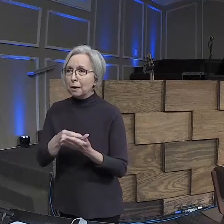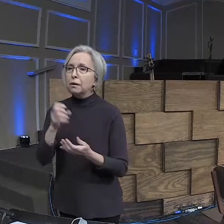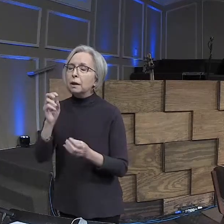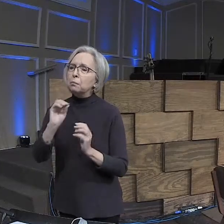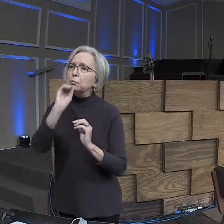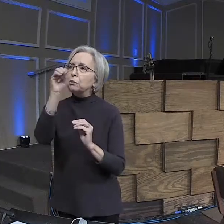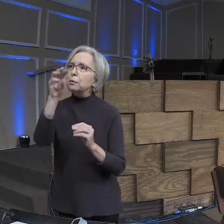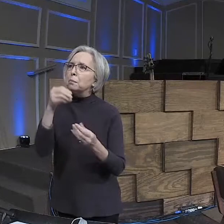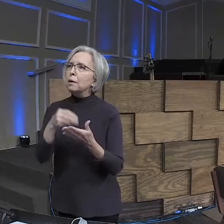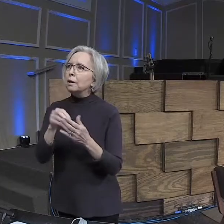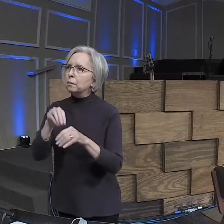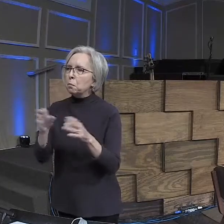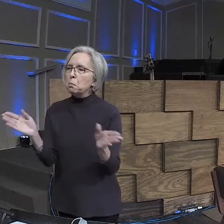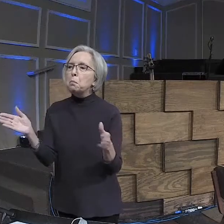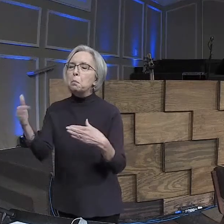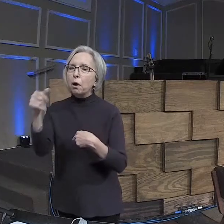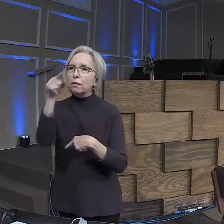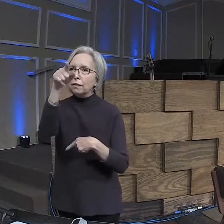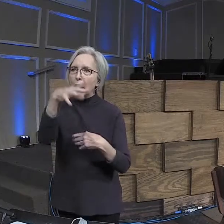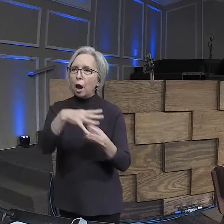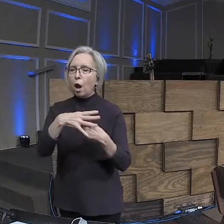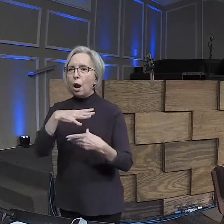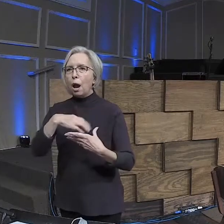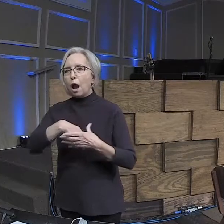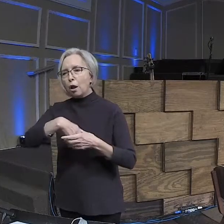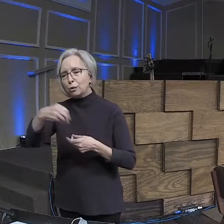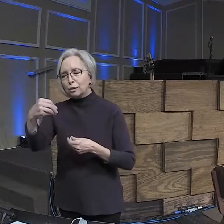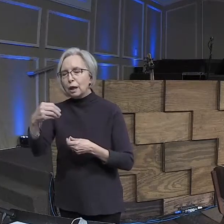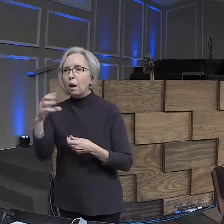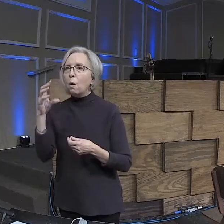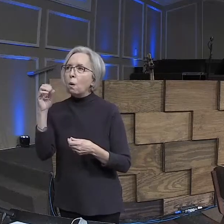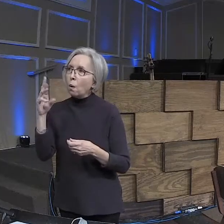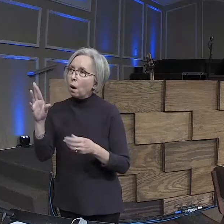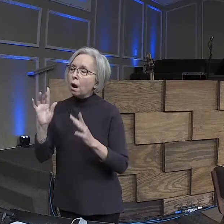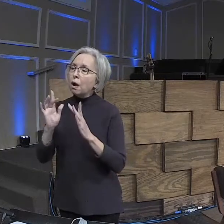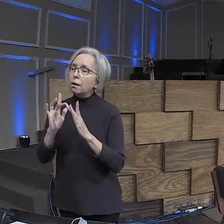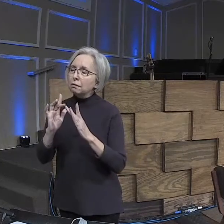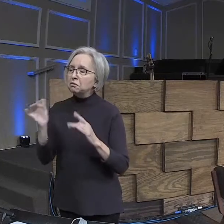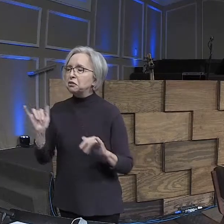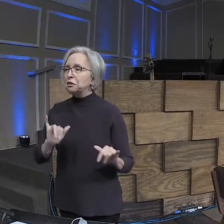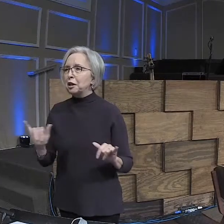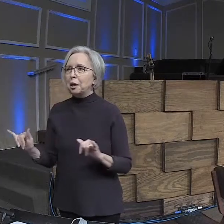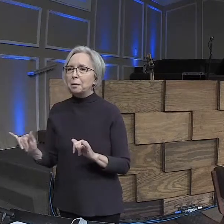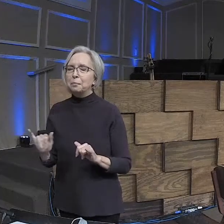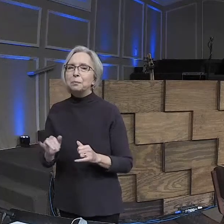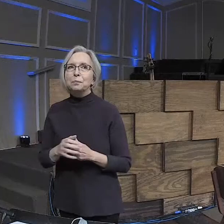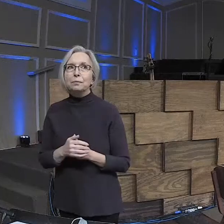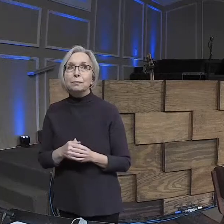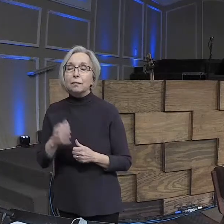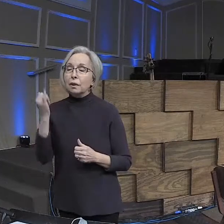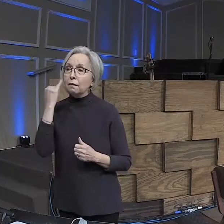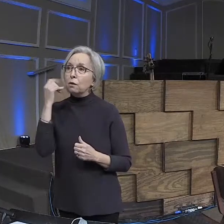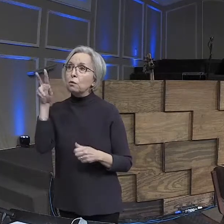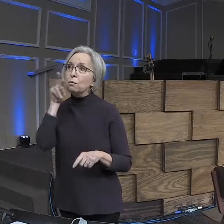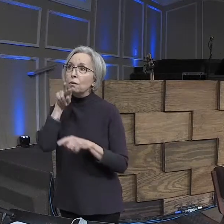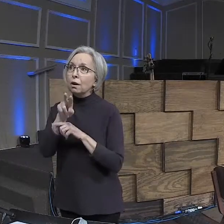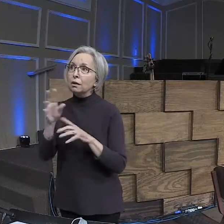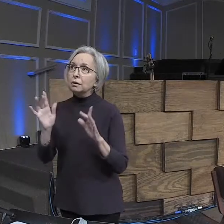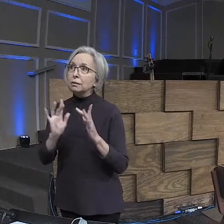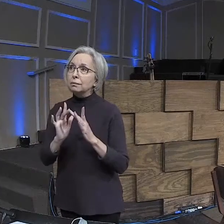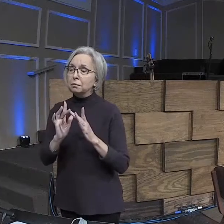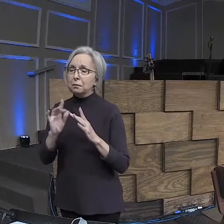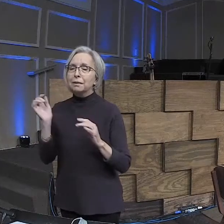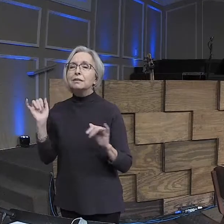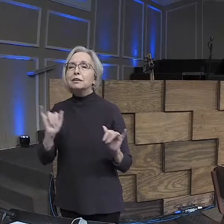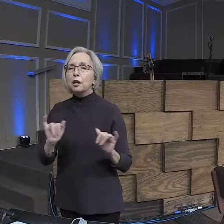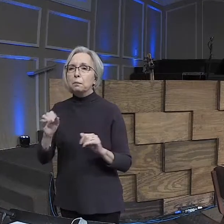those boxes that are placed outside the doors as you leave. For those of you who are watching and participating online, you can give